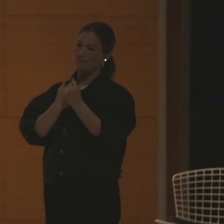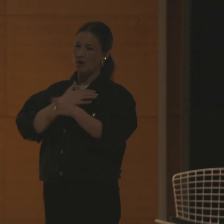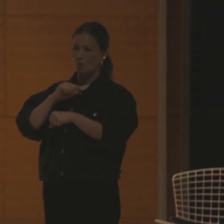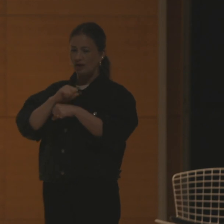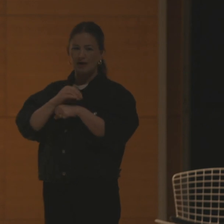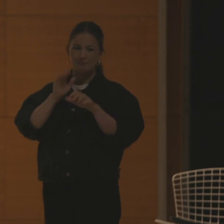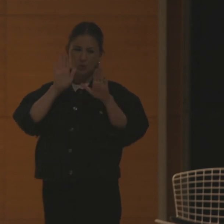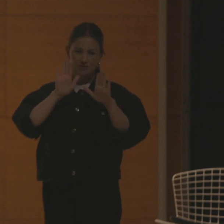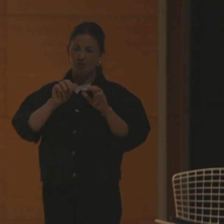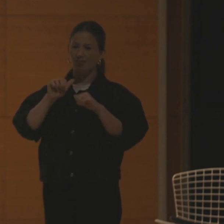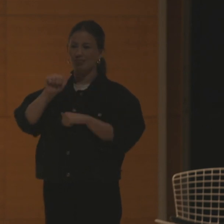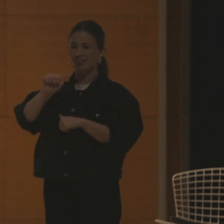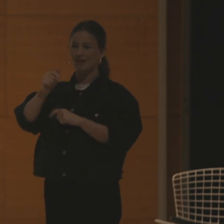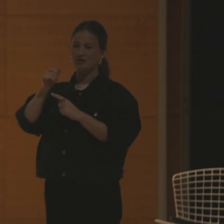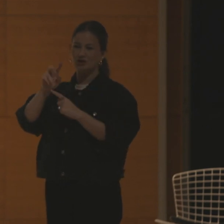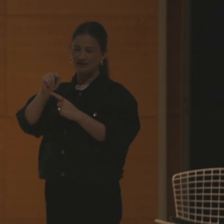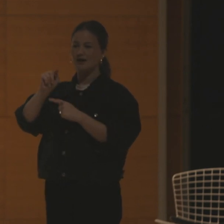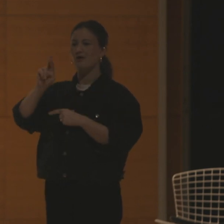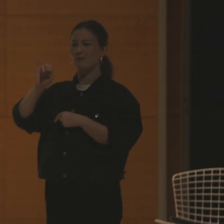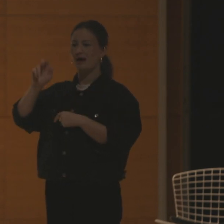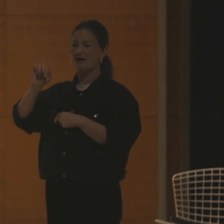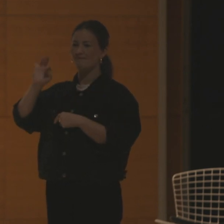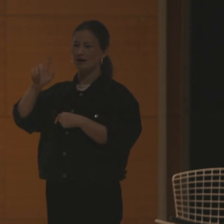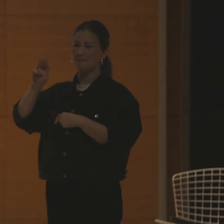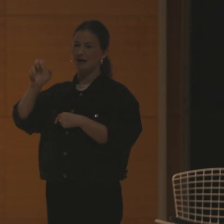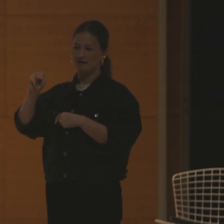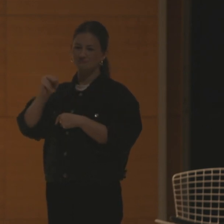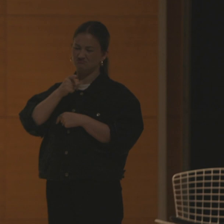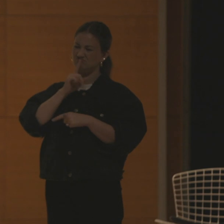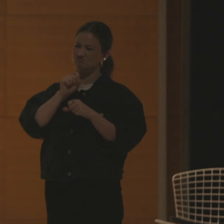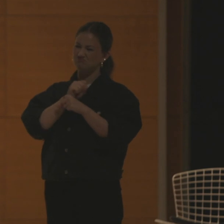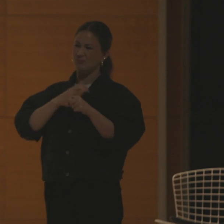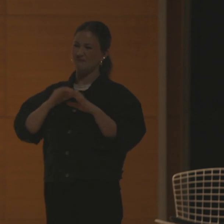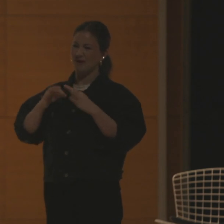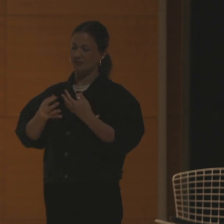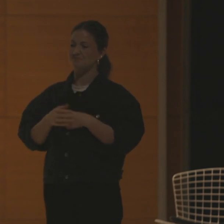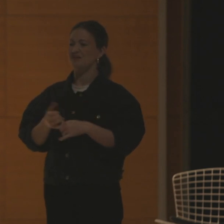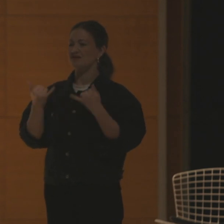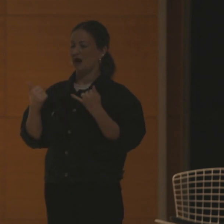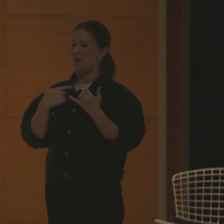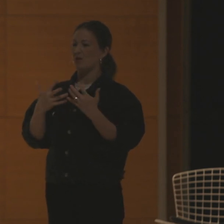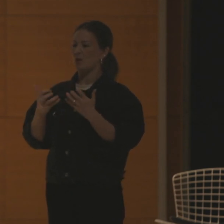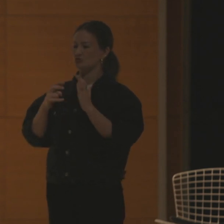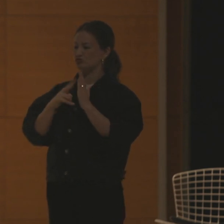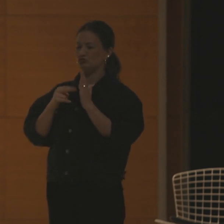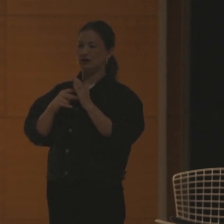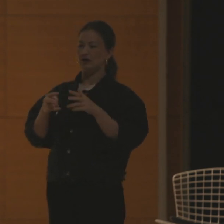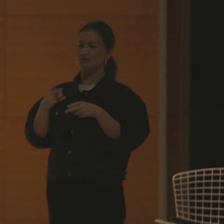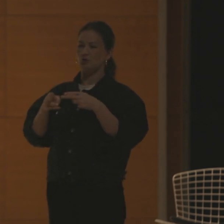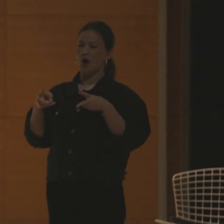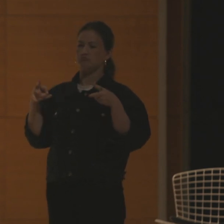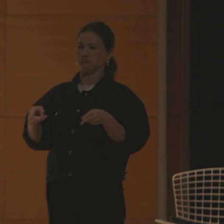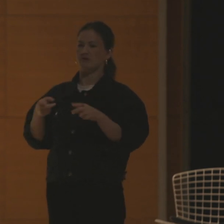agent, Rebecca Friedman, who I consider not just a friend, but family. I'd now like to read a small section from my